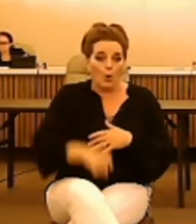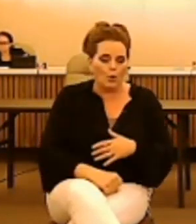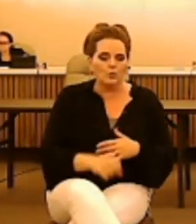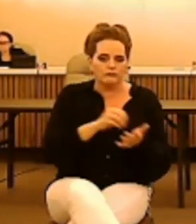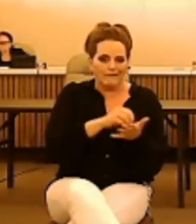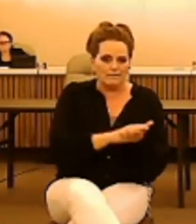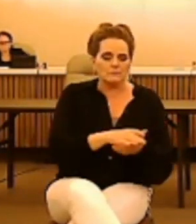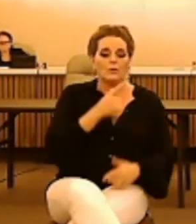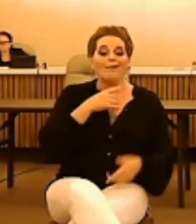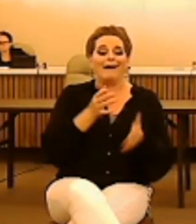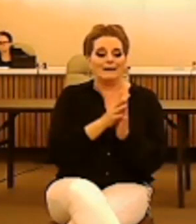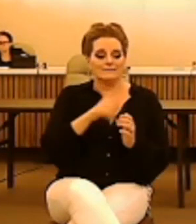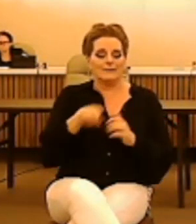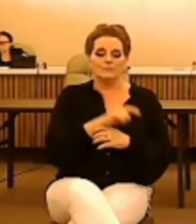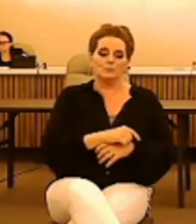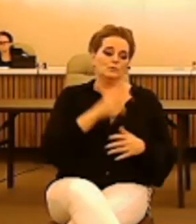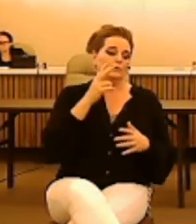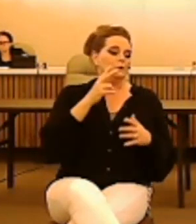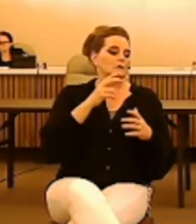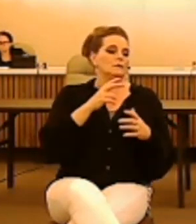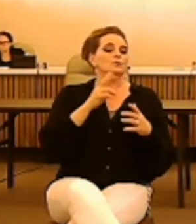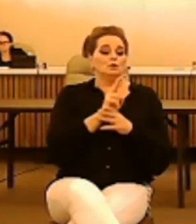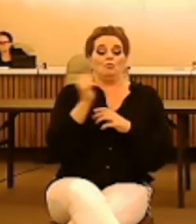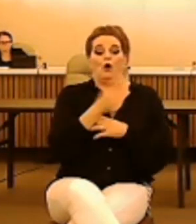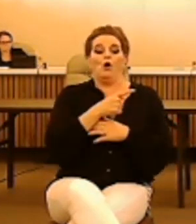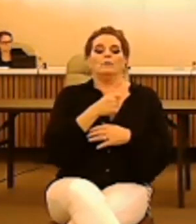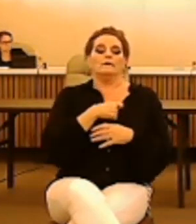ask them to pull all those up, and we've now brought them over.